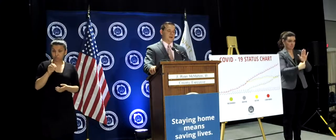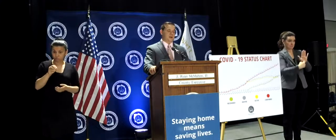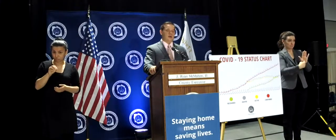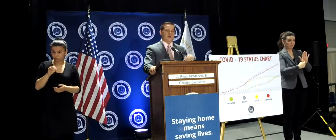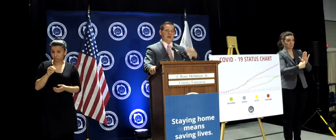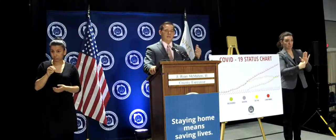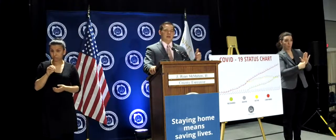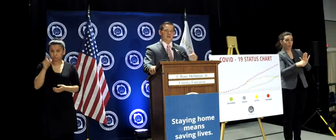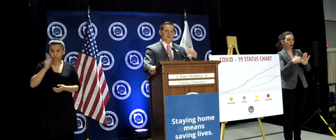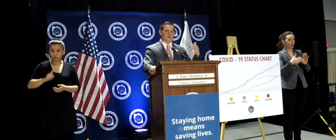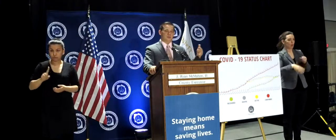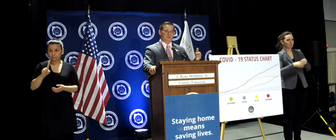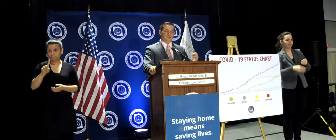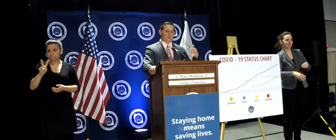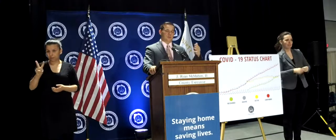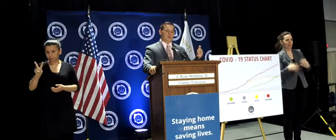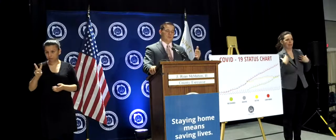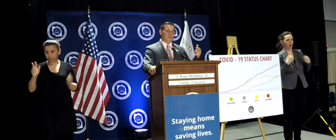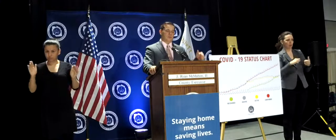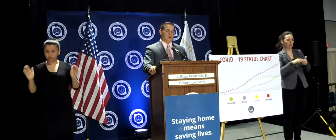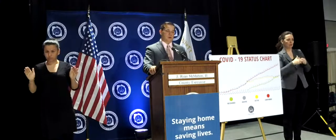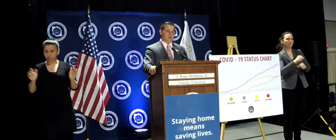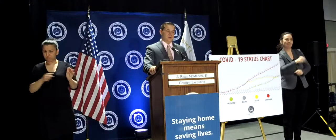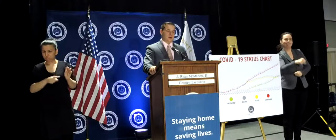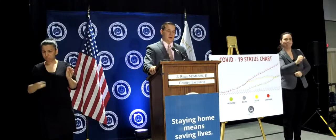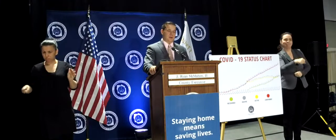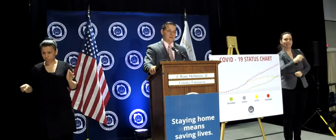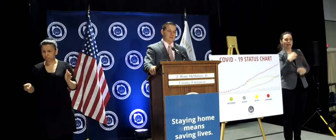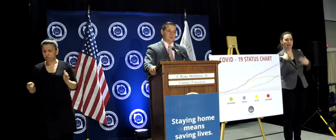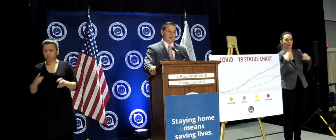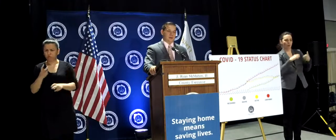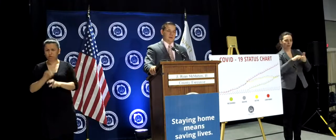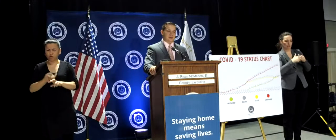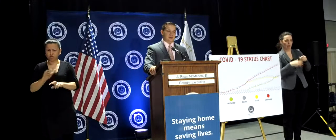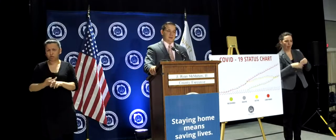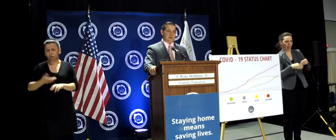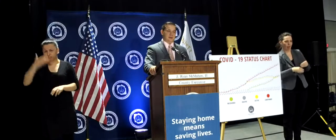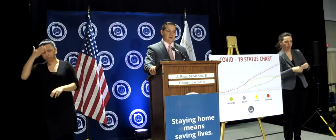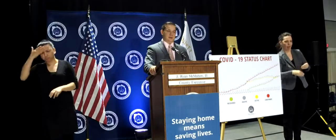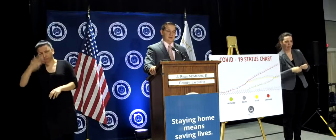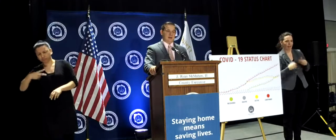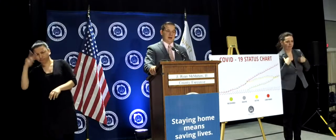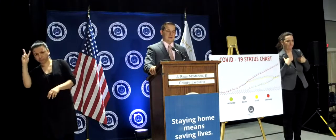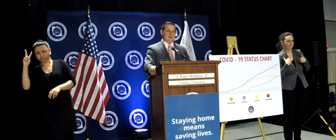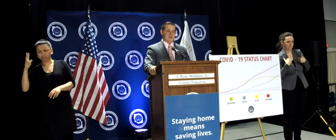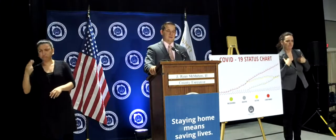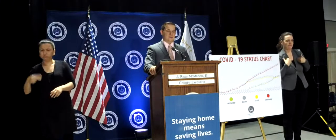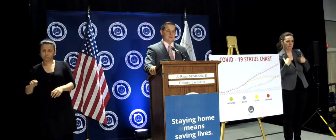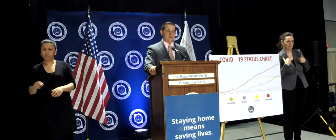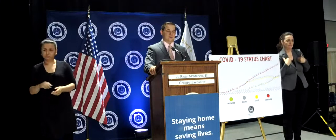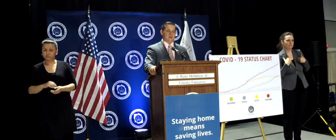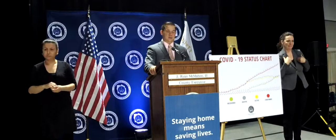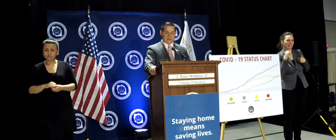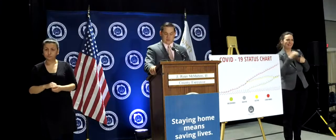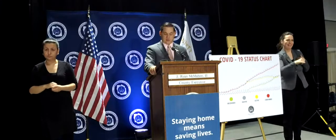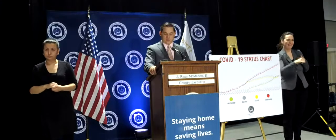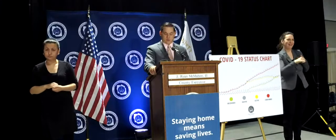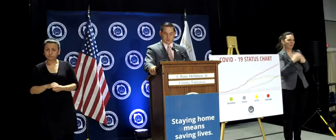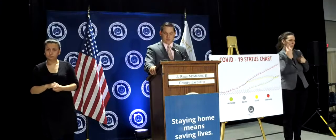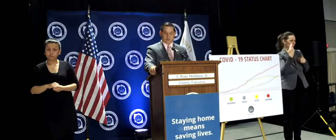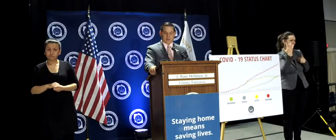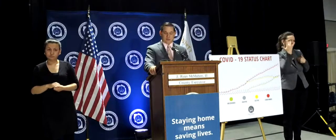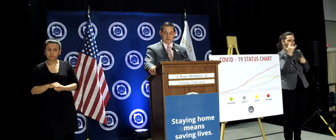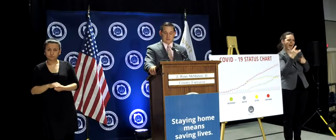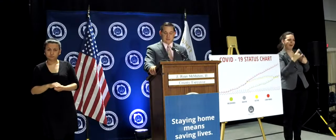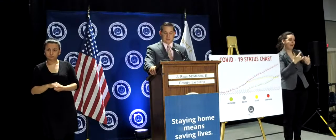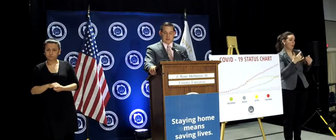they all had underlying medical issues before, and that is certainly, I think, when you